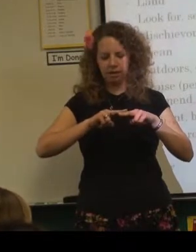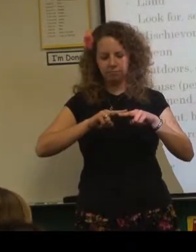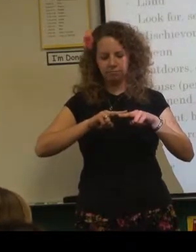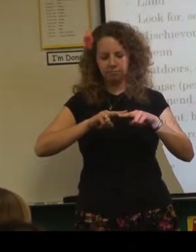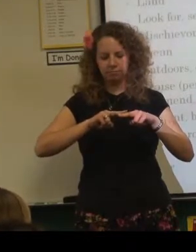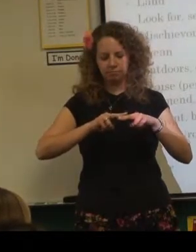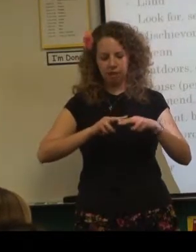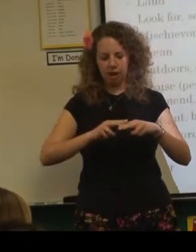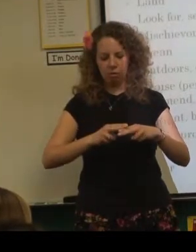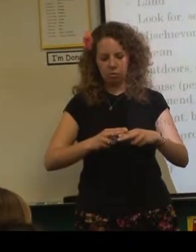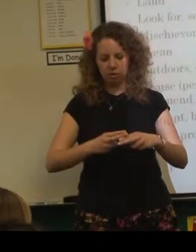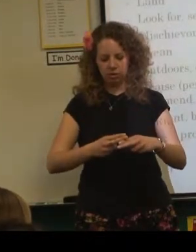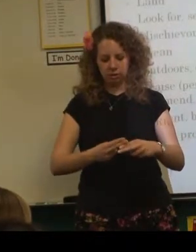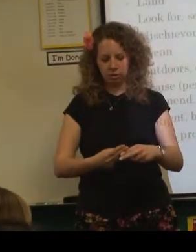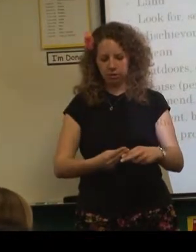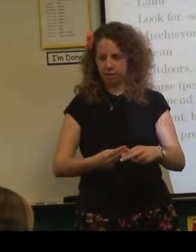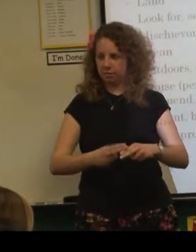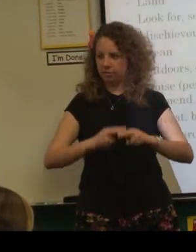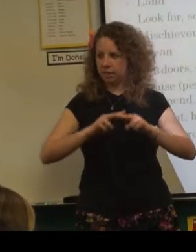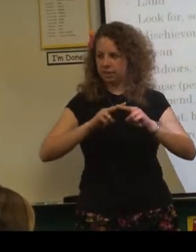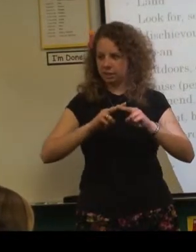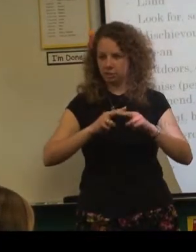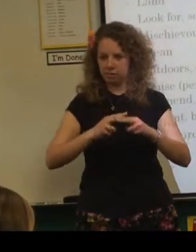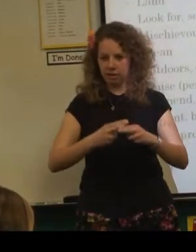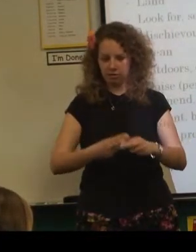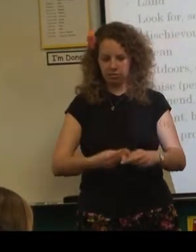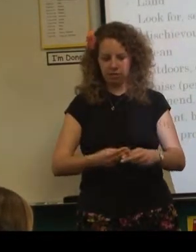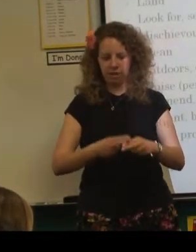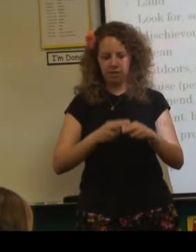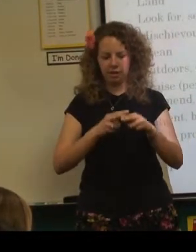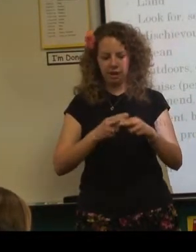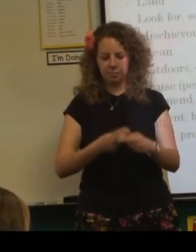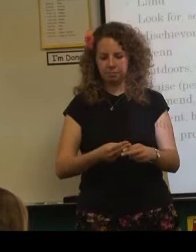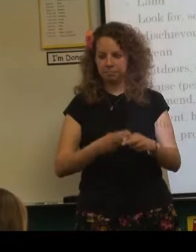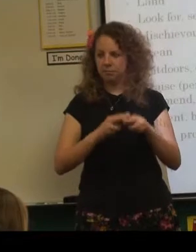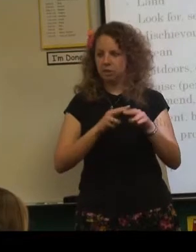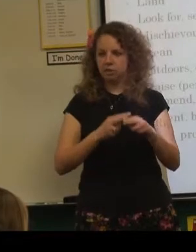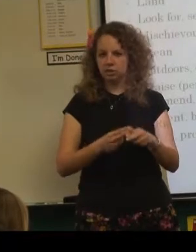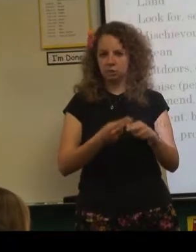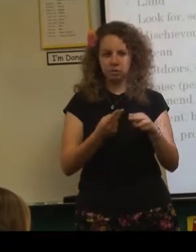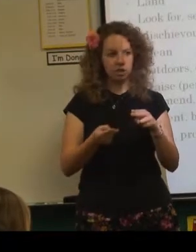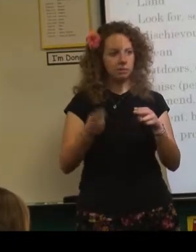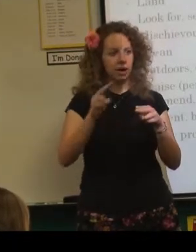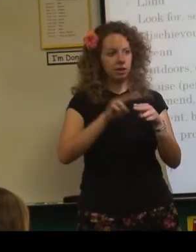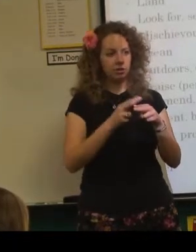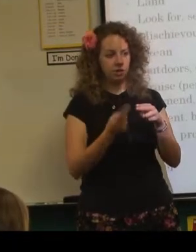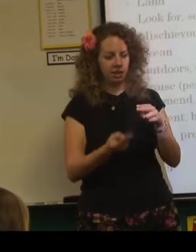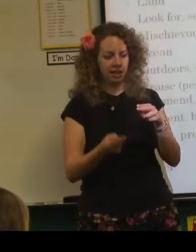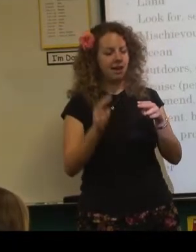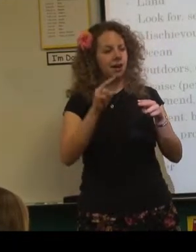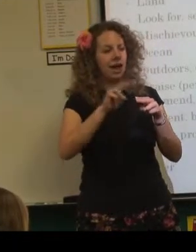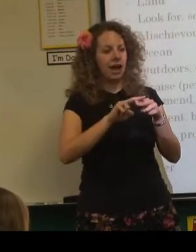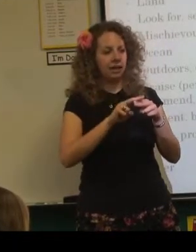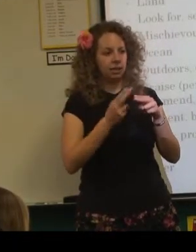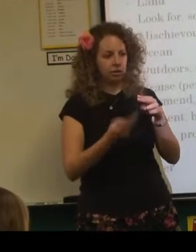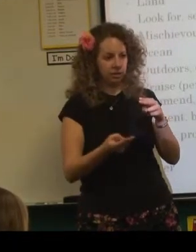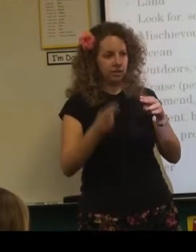going outwards a little bit as I go down and then up. So we talked about how you can like increase,